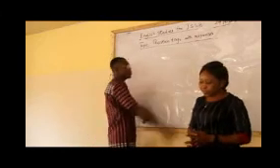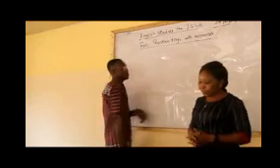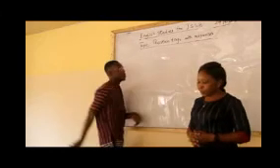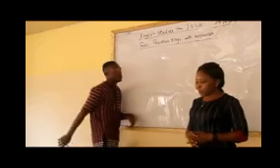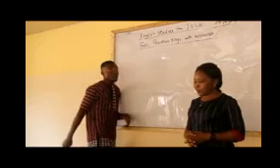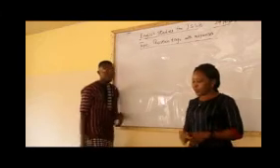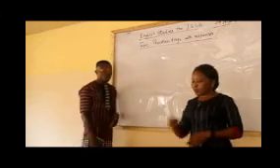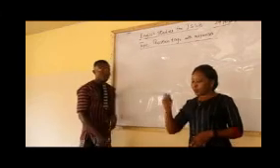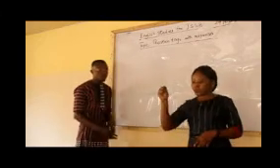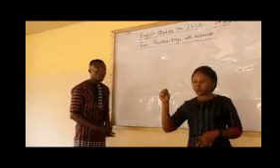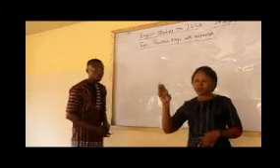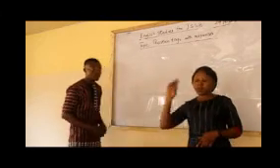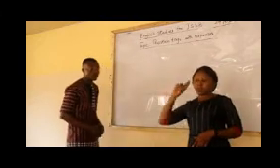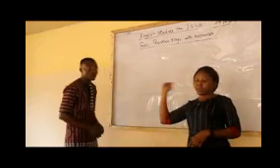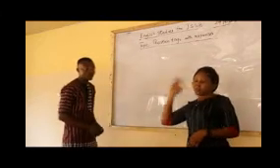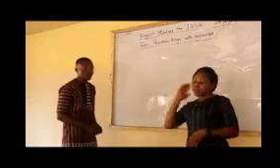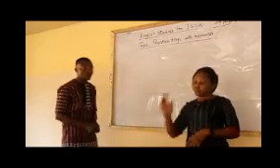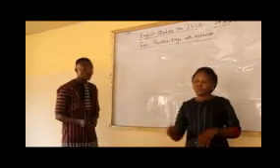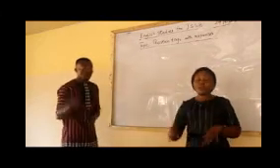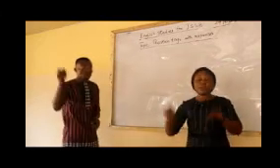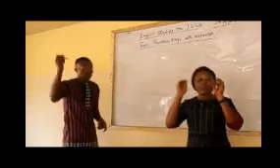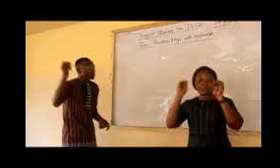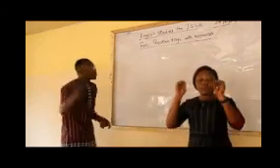into responses.